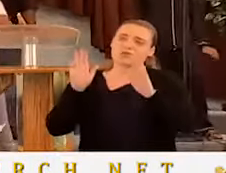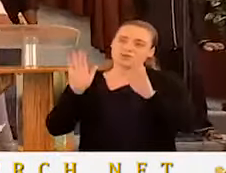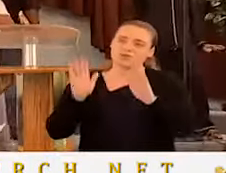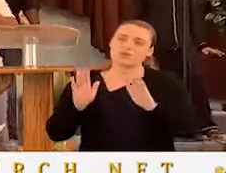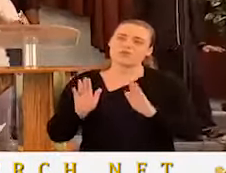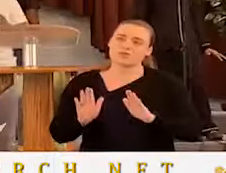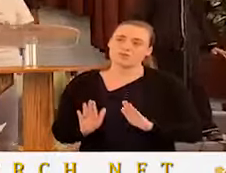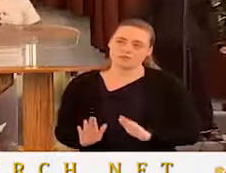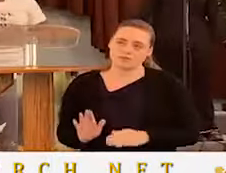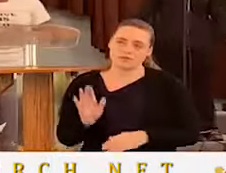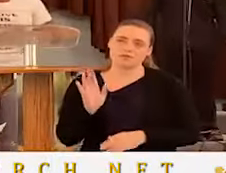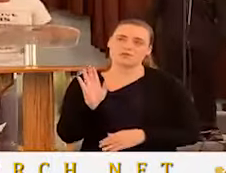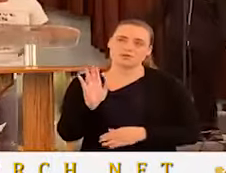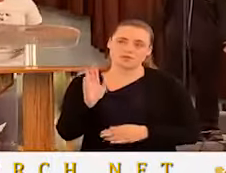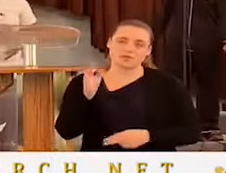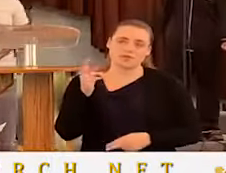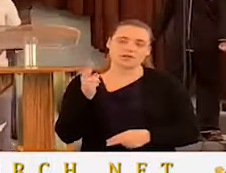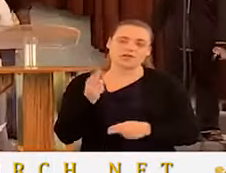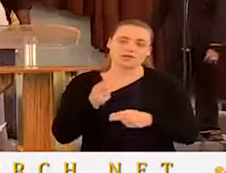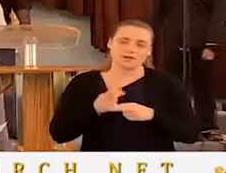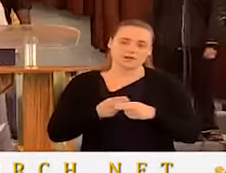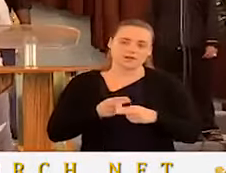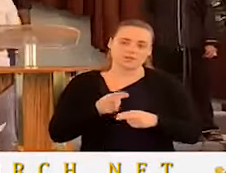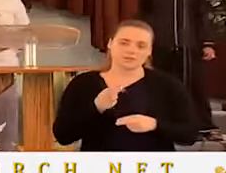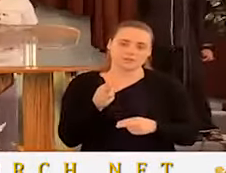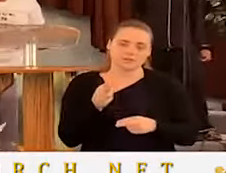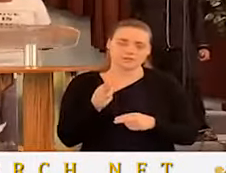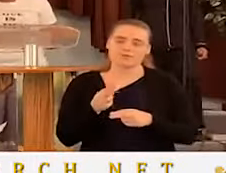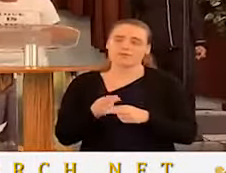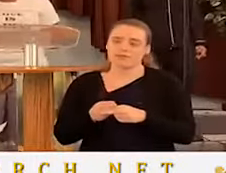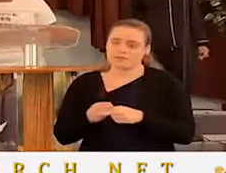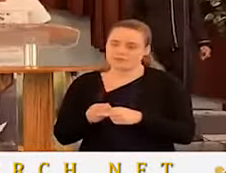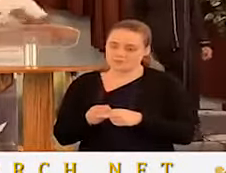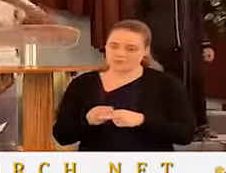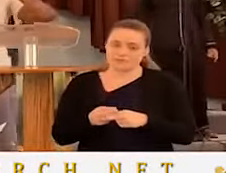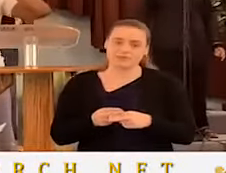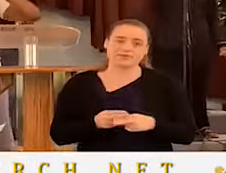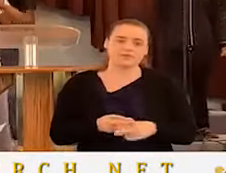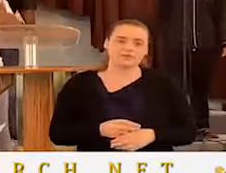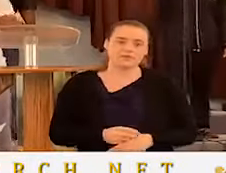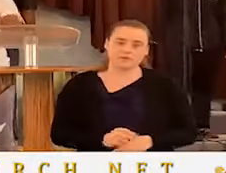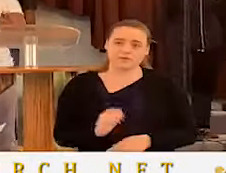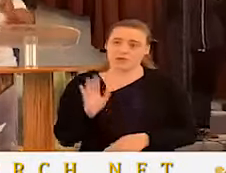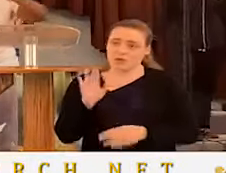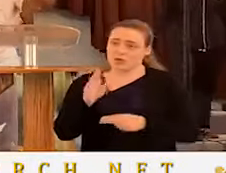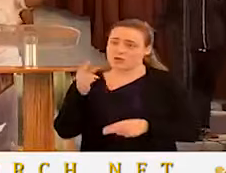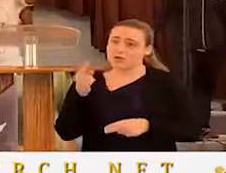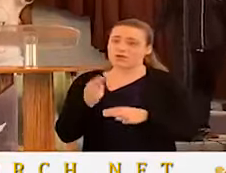Your name.